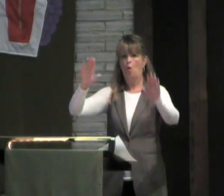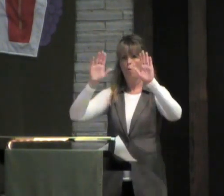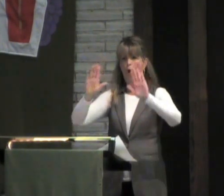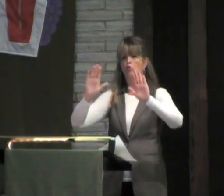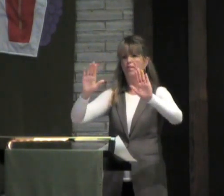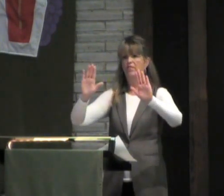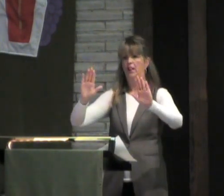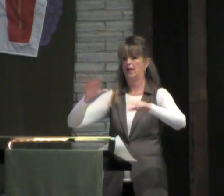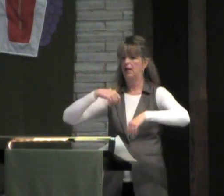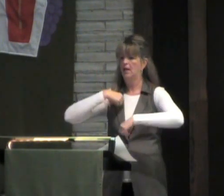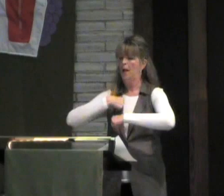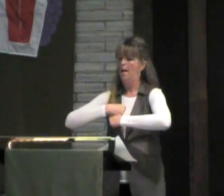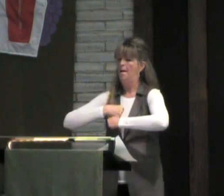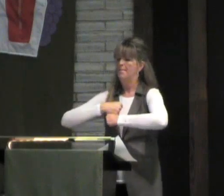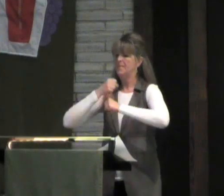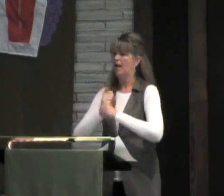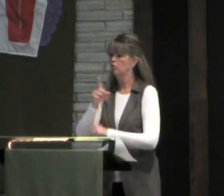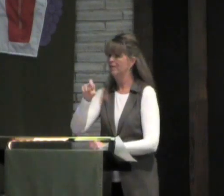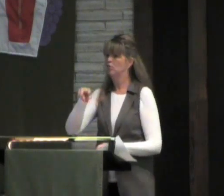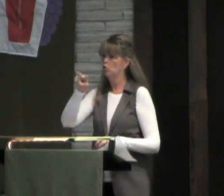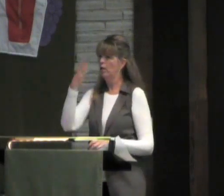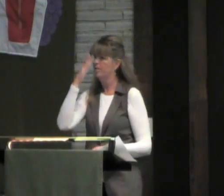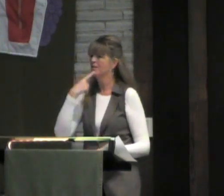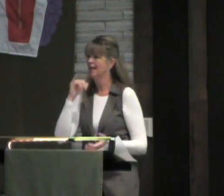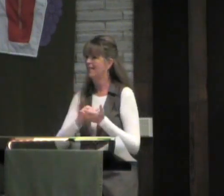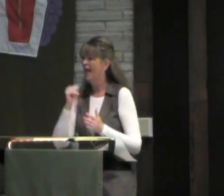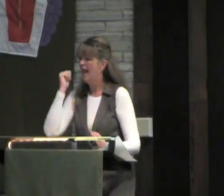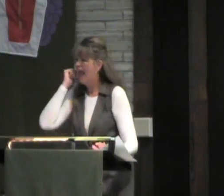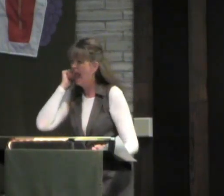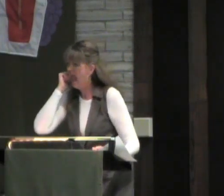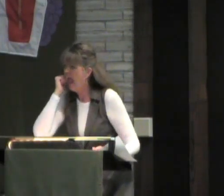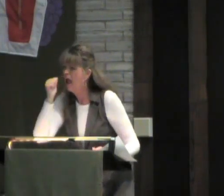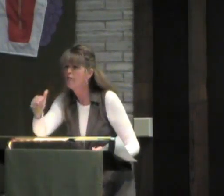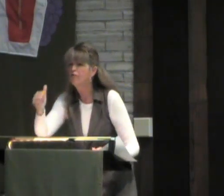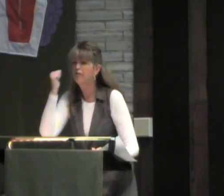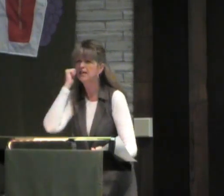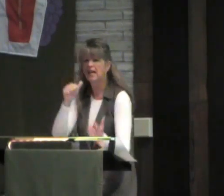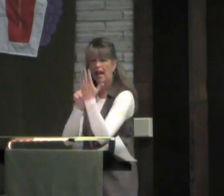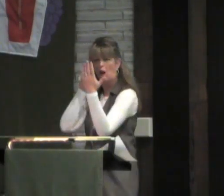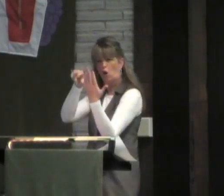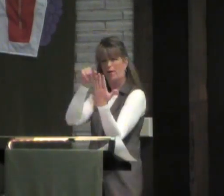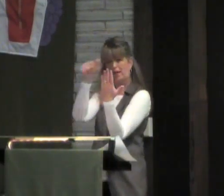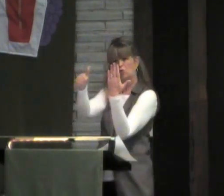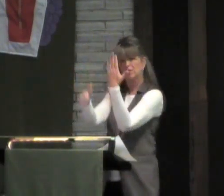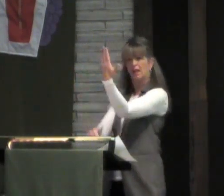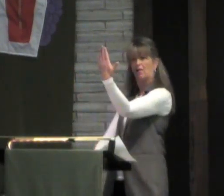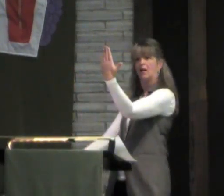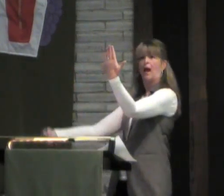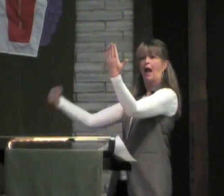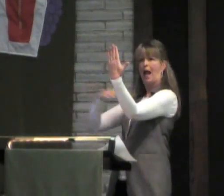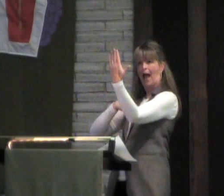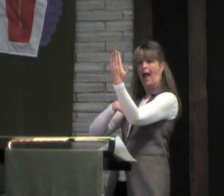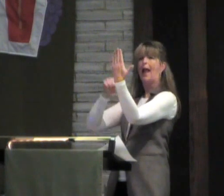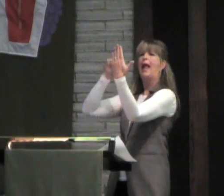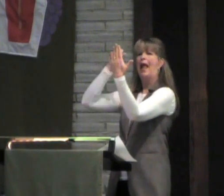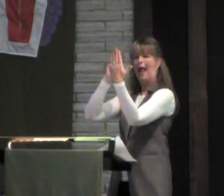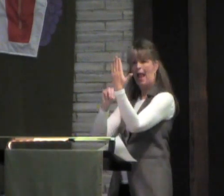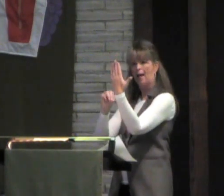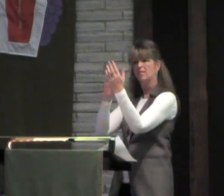I am fearfully and wonderfully made. You need to look in the mirror and say that every single day. When you see yourself,